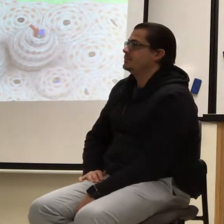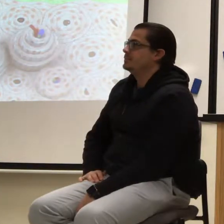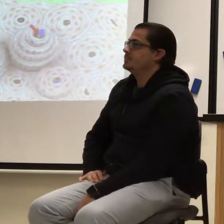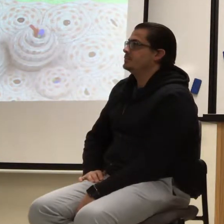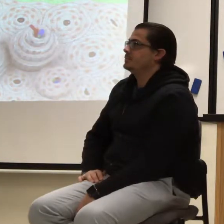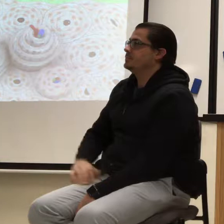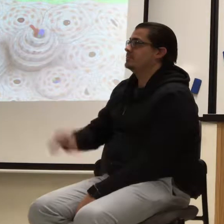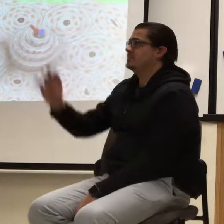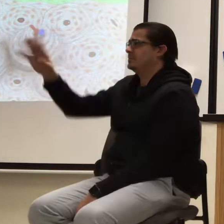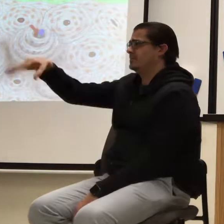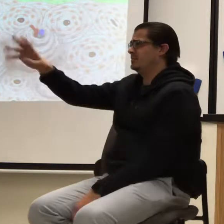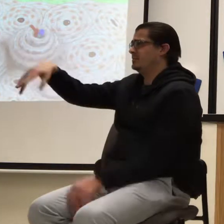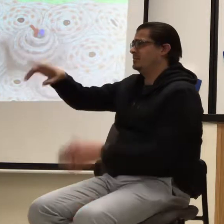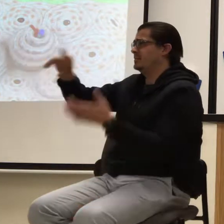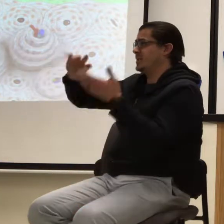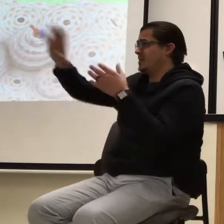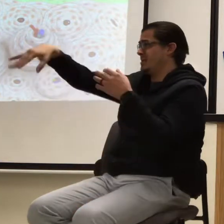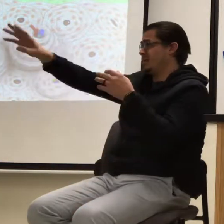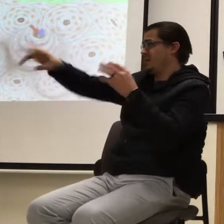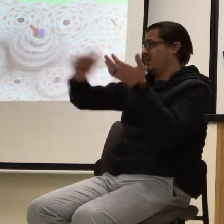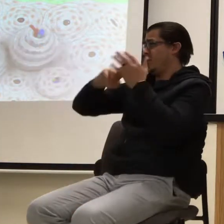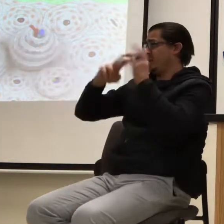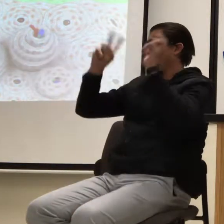Do you know what it means when I put the quotes here?